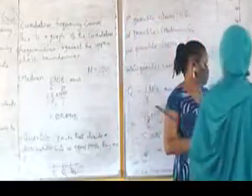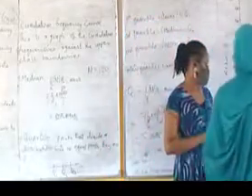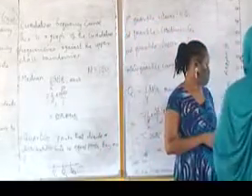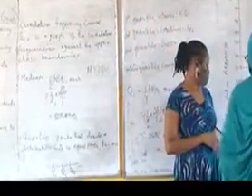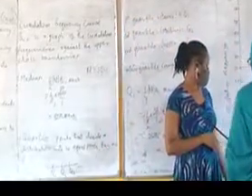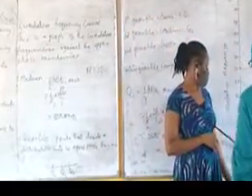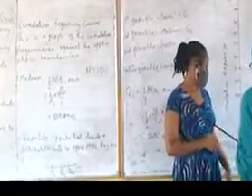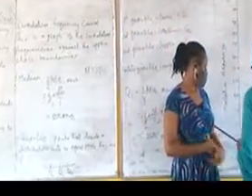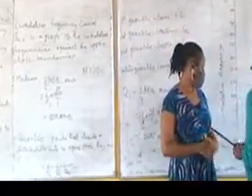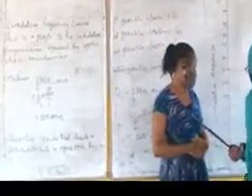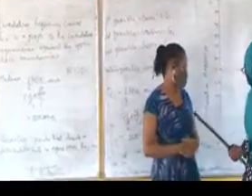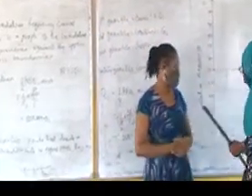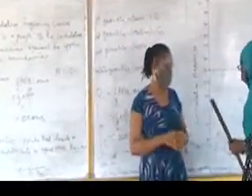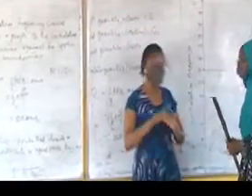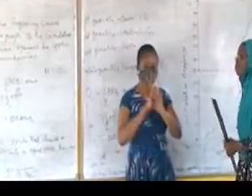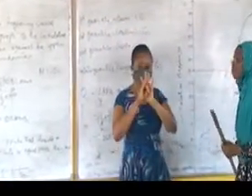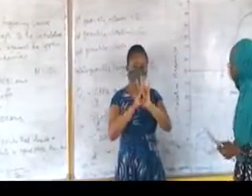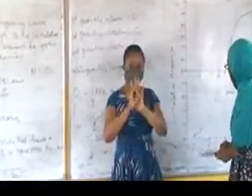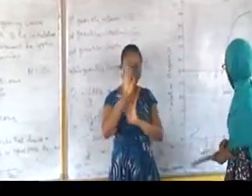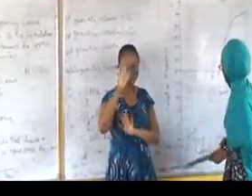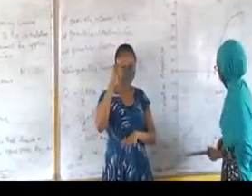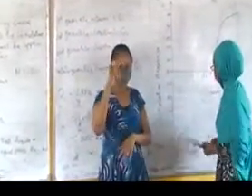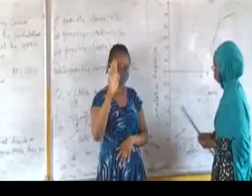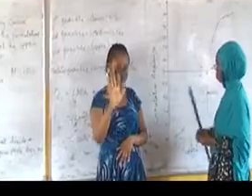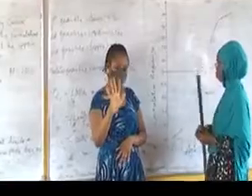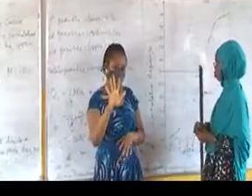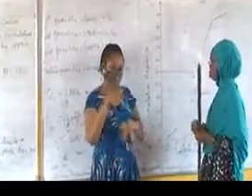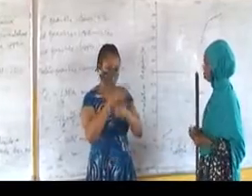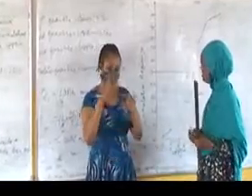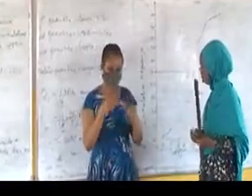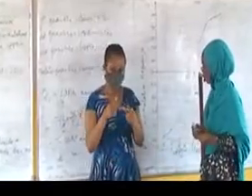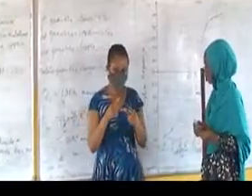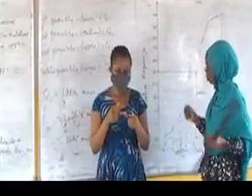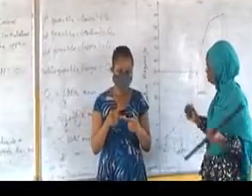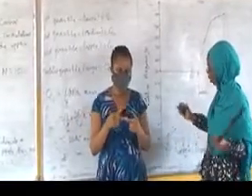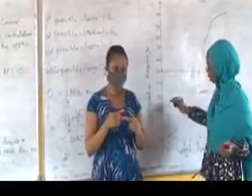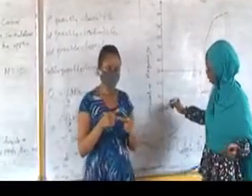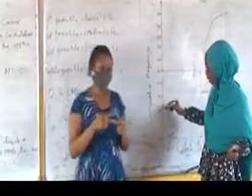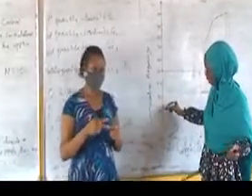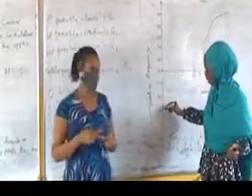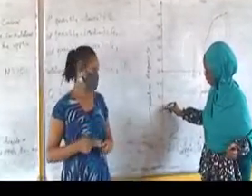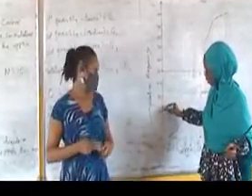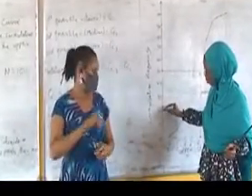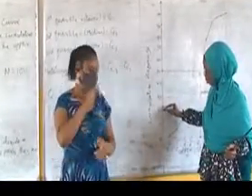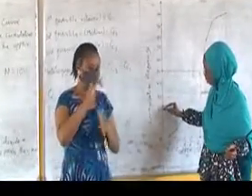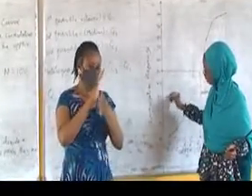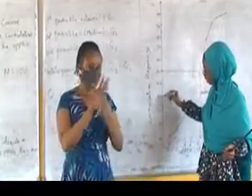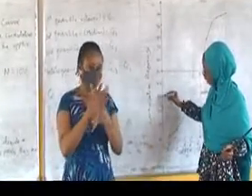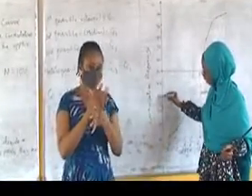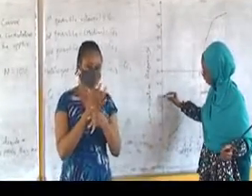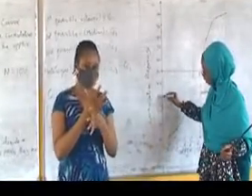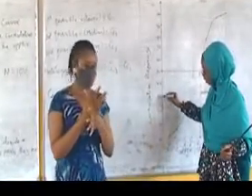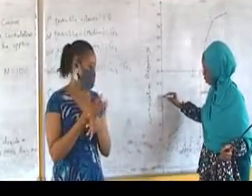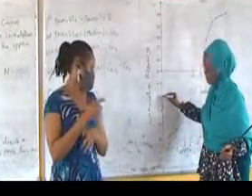Identify your 25th position. 25th position is between